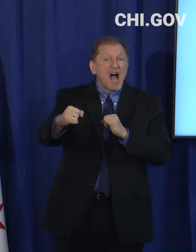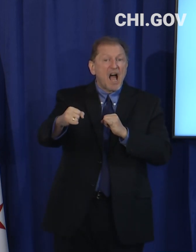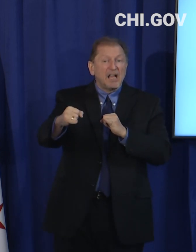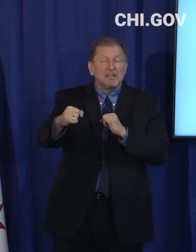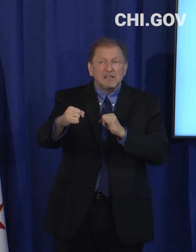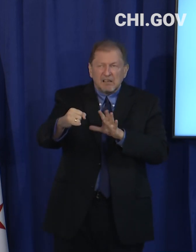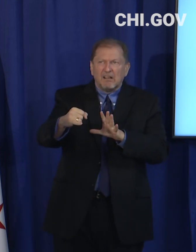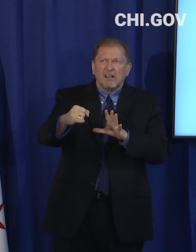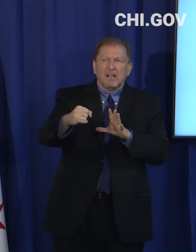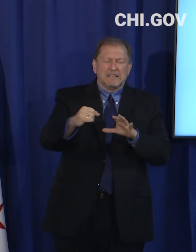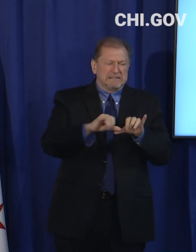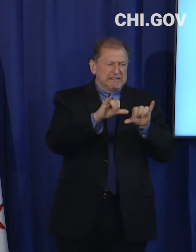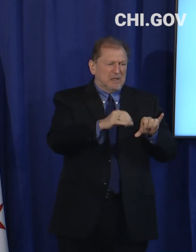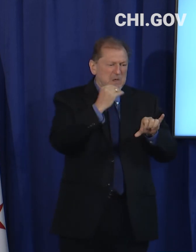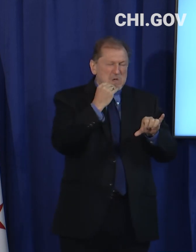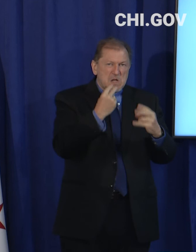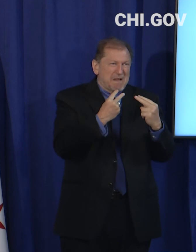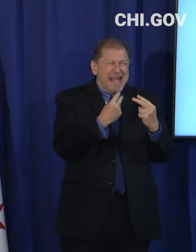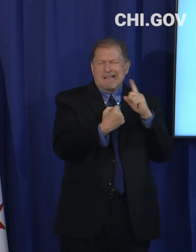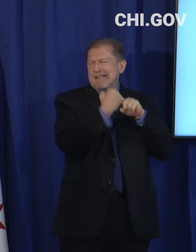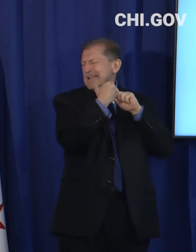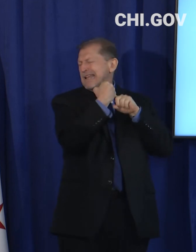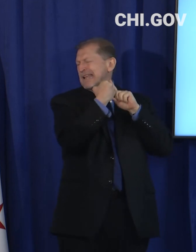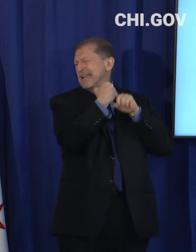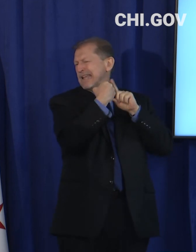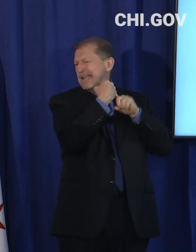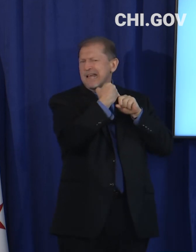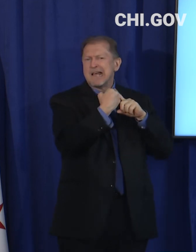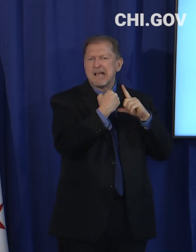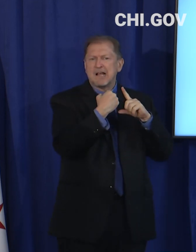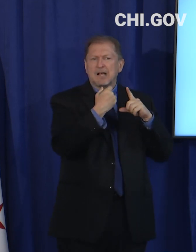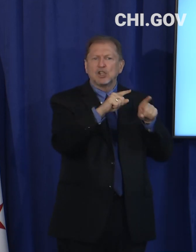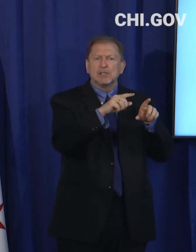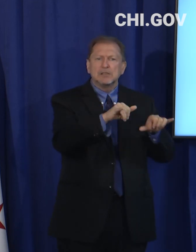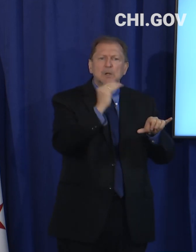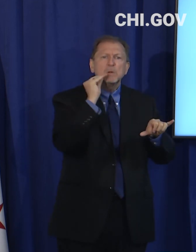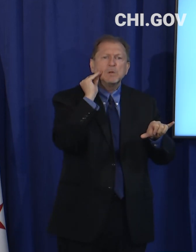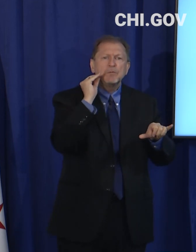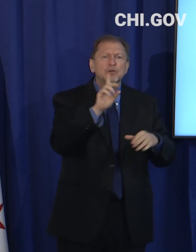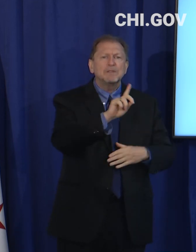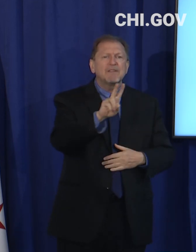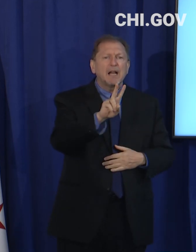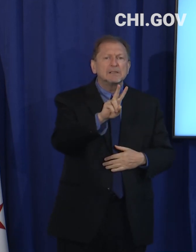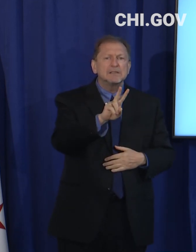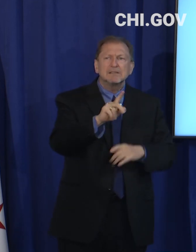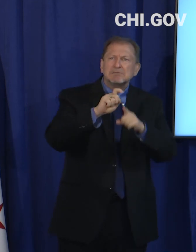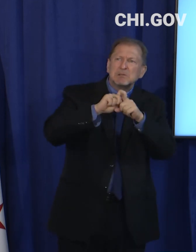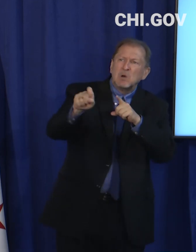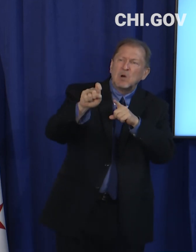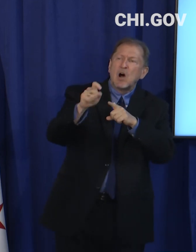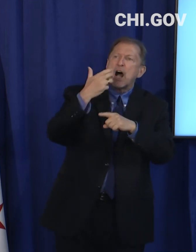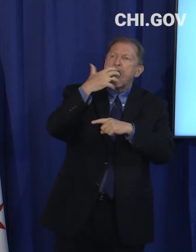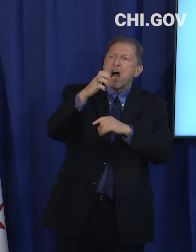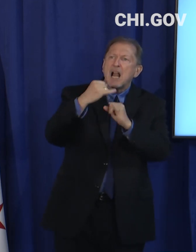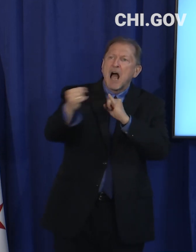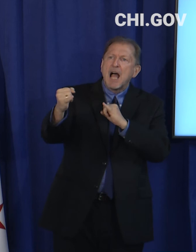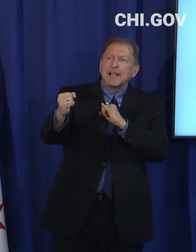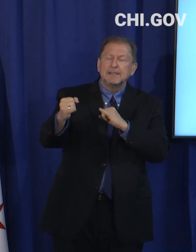requesting support and creating safety plans for themselves and their loved ones. They need safe, immediate